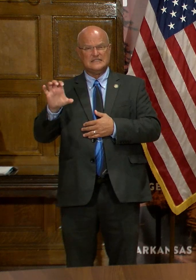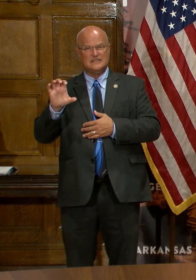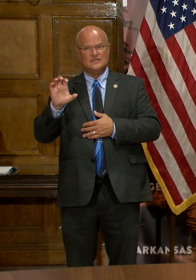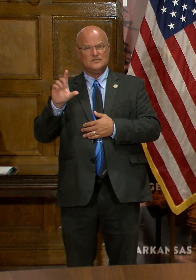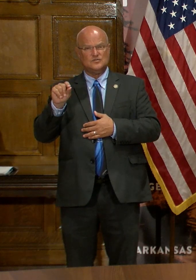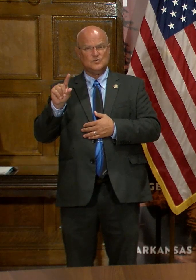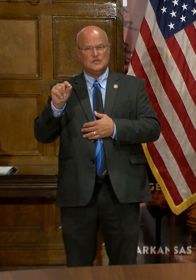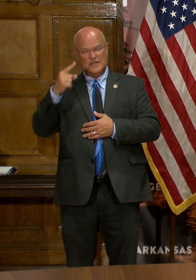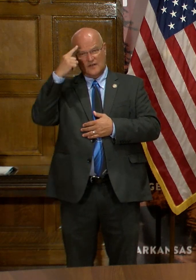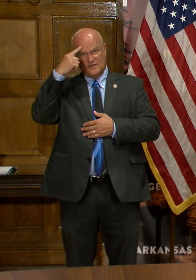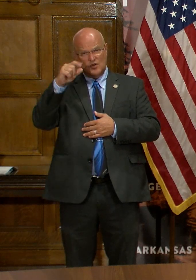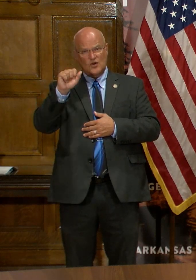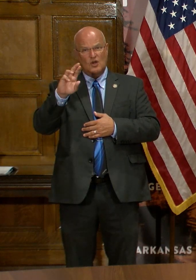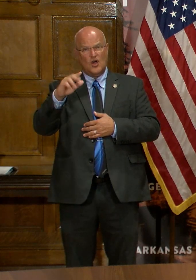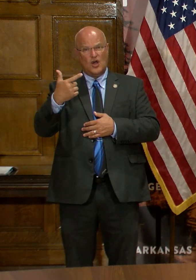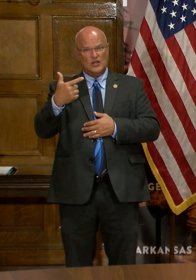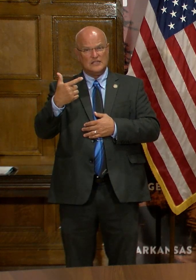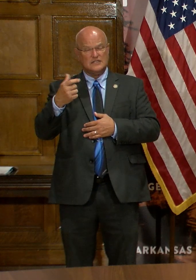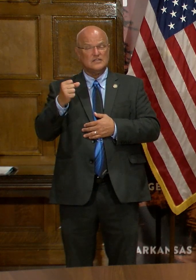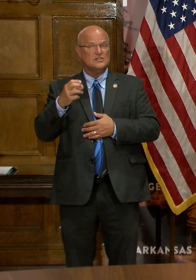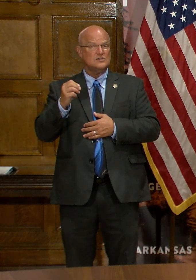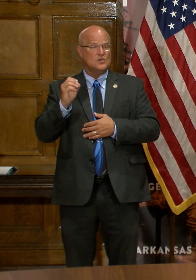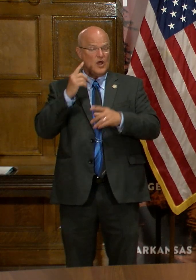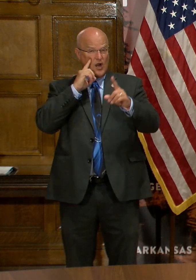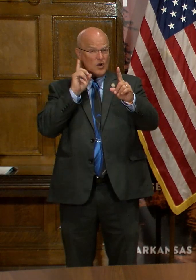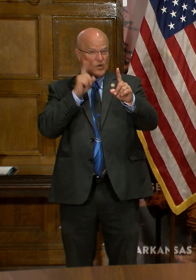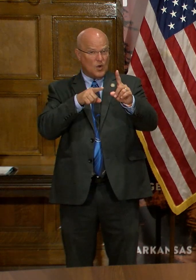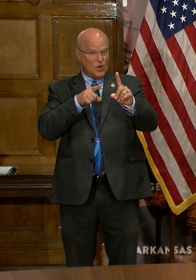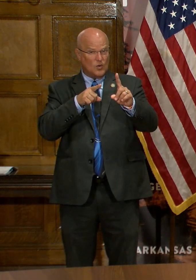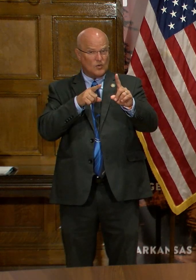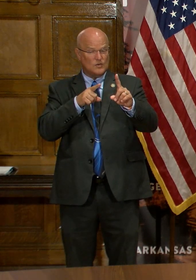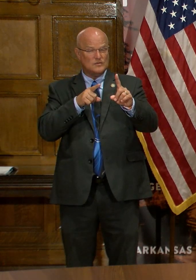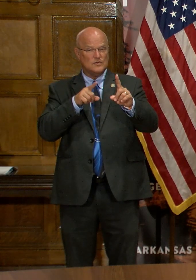148,620 for August, and so our goal is